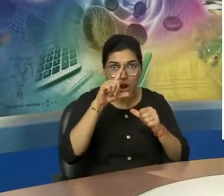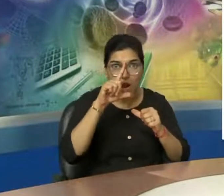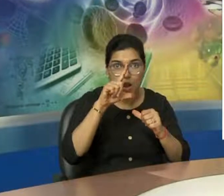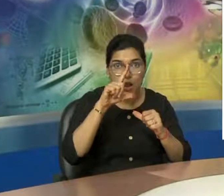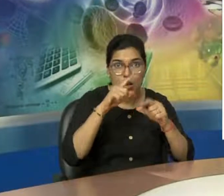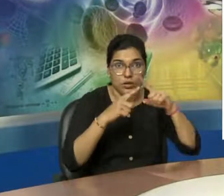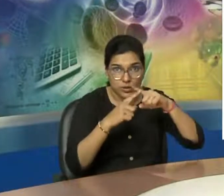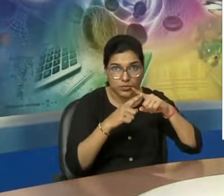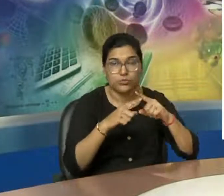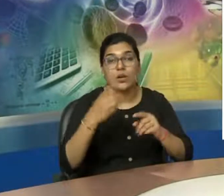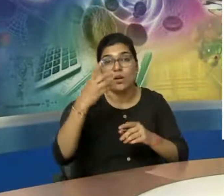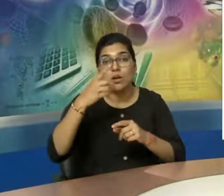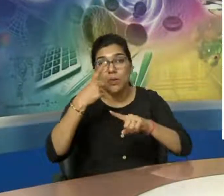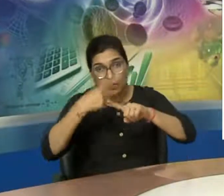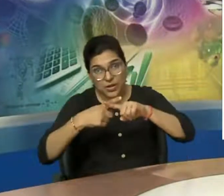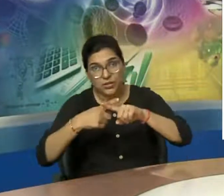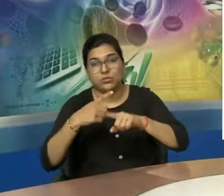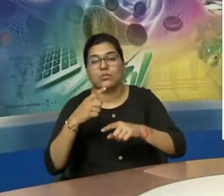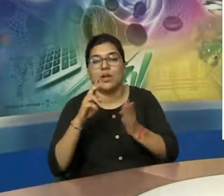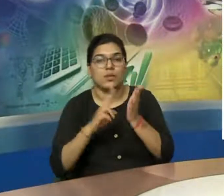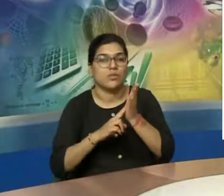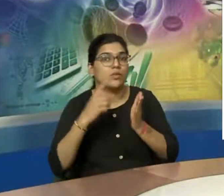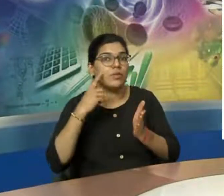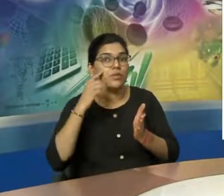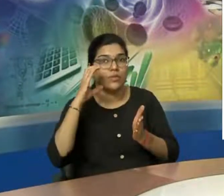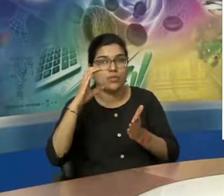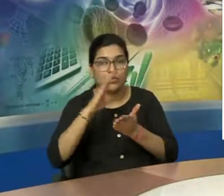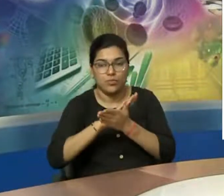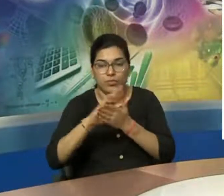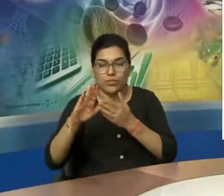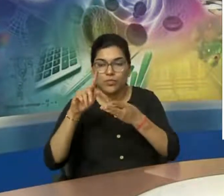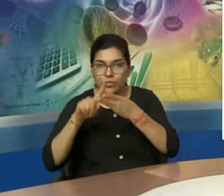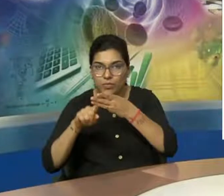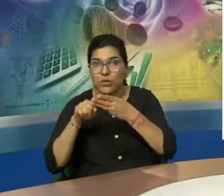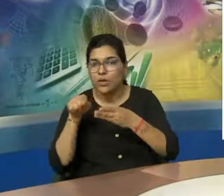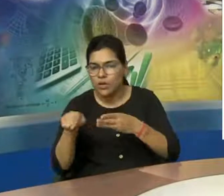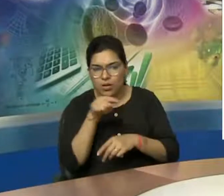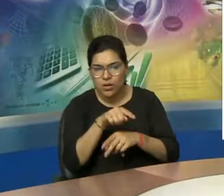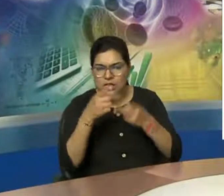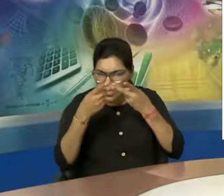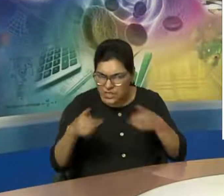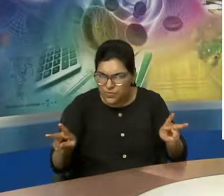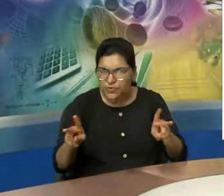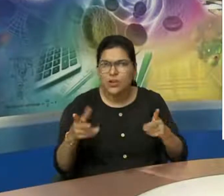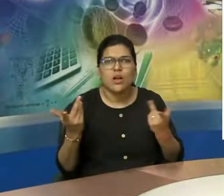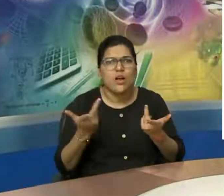be able to differentiate between habitat and niche.